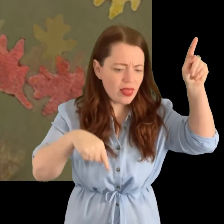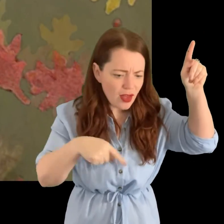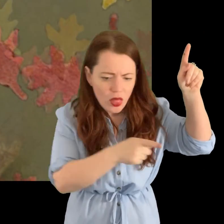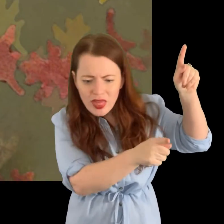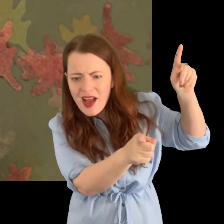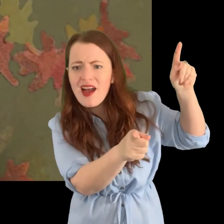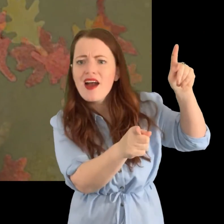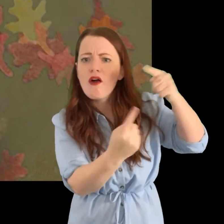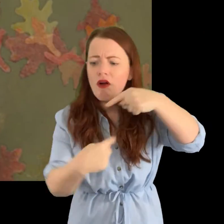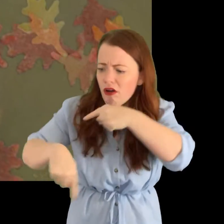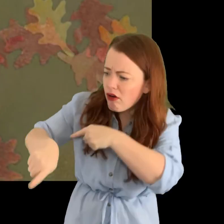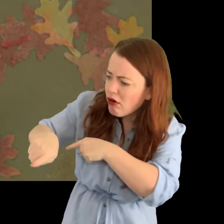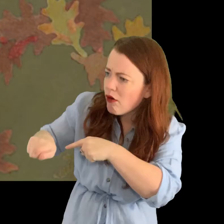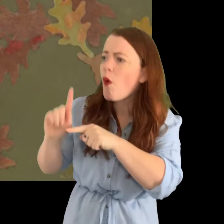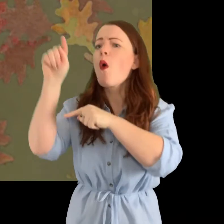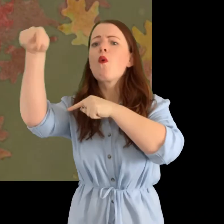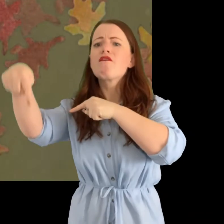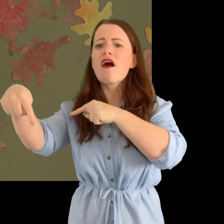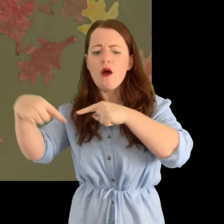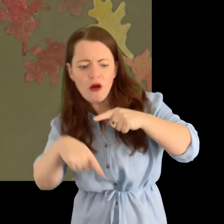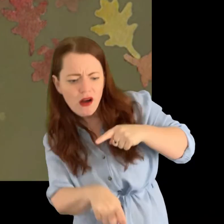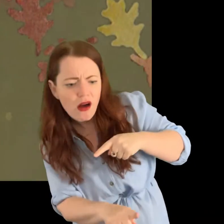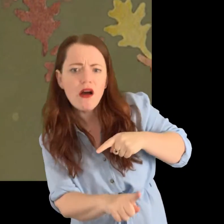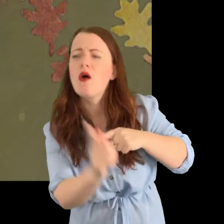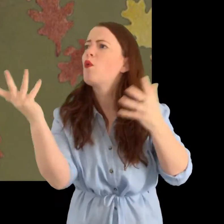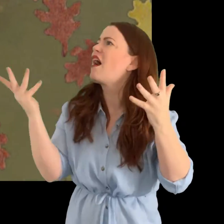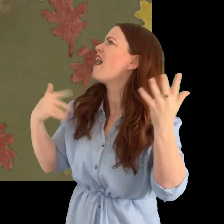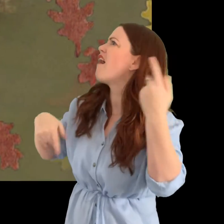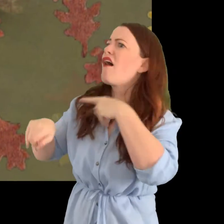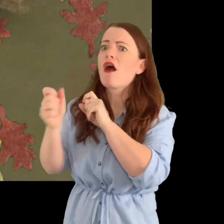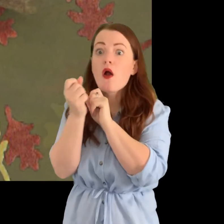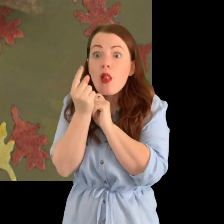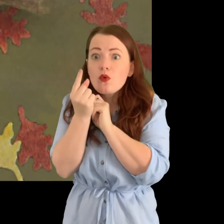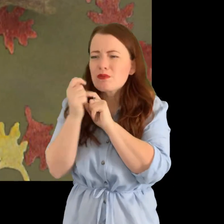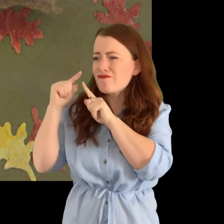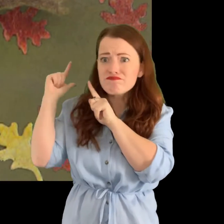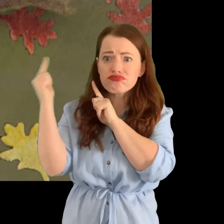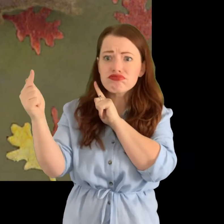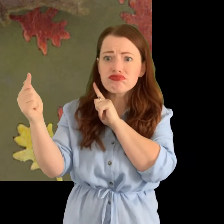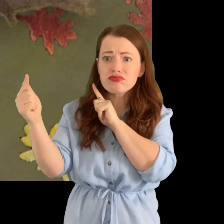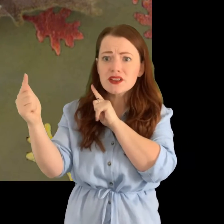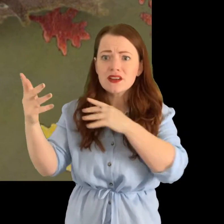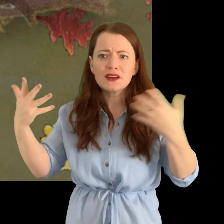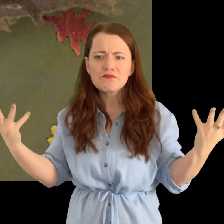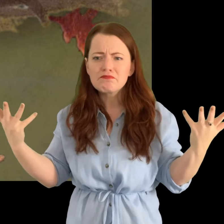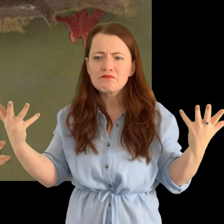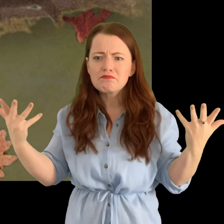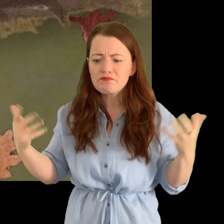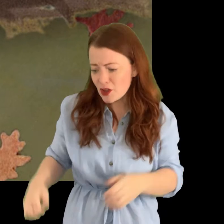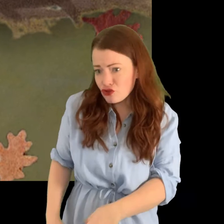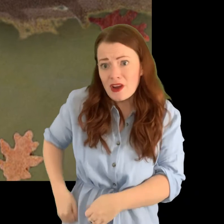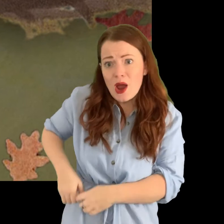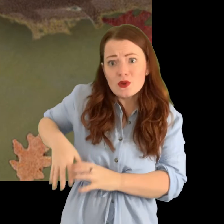or there, or just through here, or back through there, or here, or over, up, or down, or up, so close but still so very